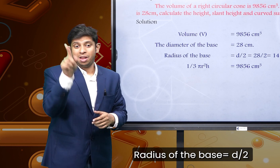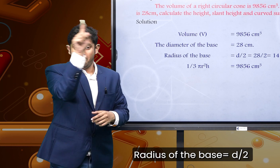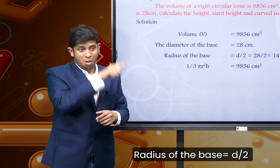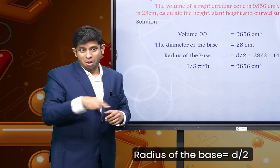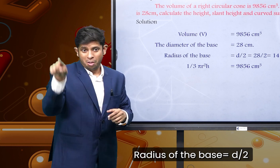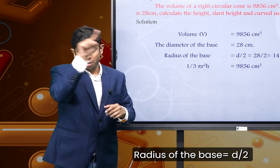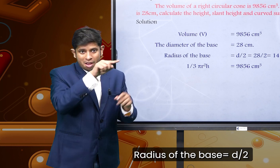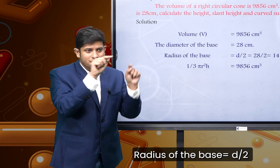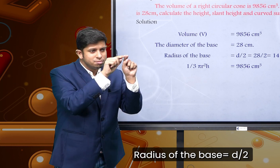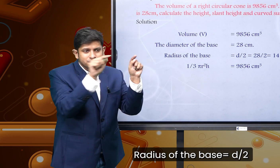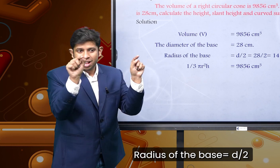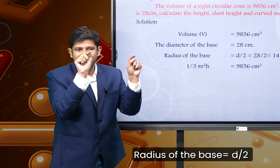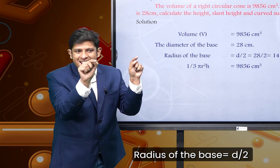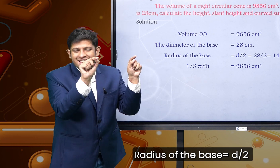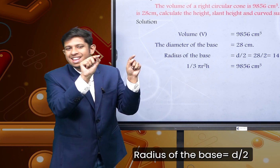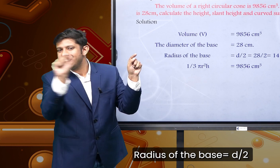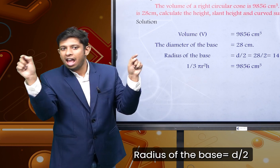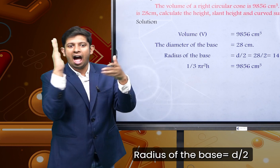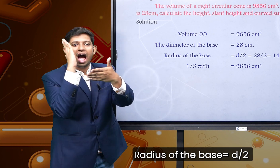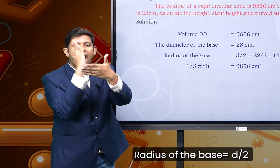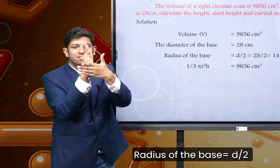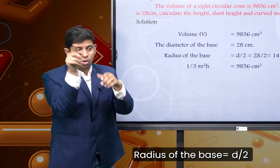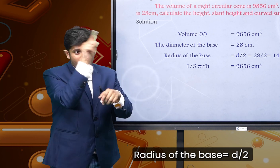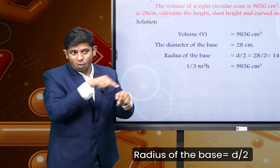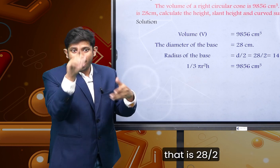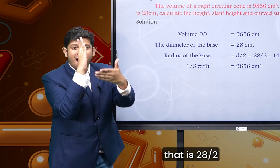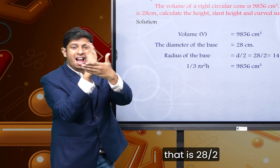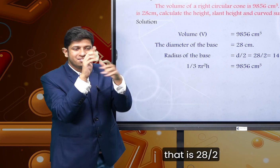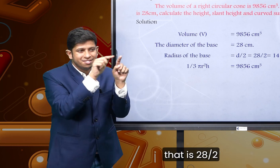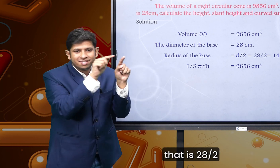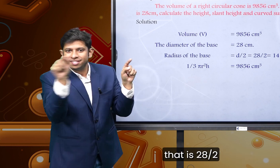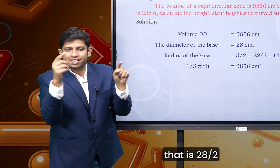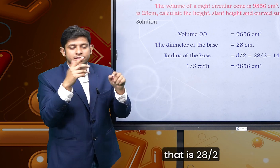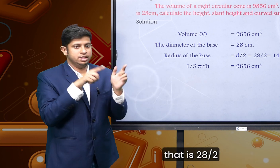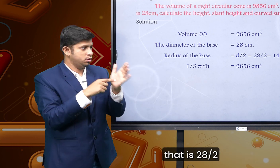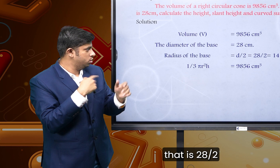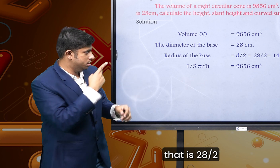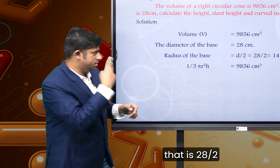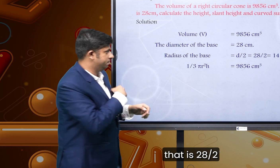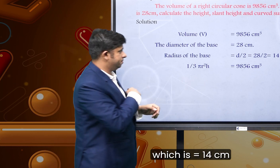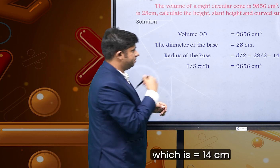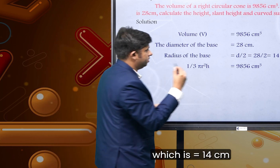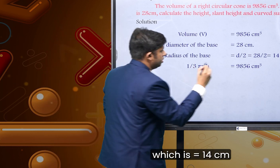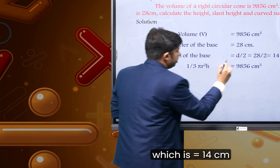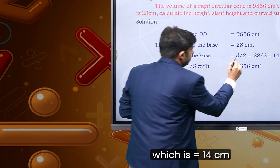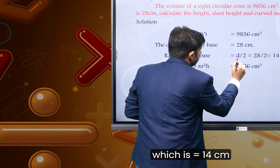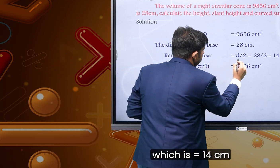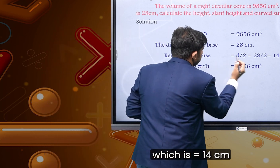Radius of the base is equal to d by 2. That is 28 by 2, which is equal to 14